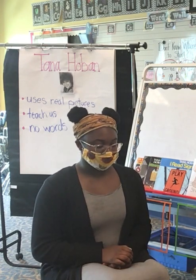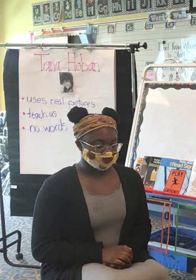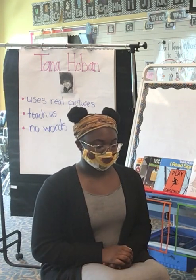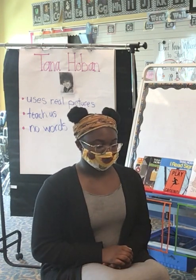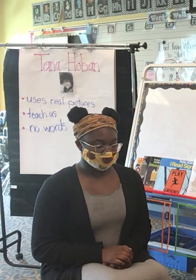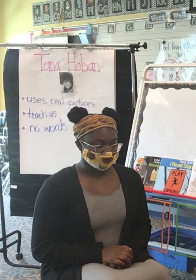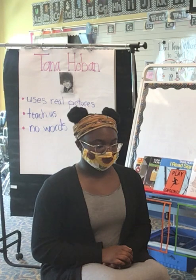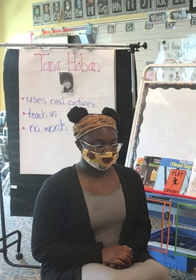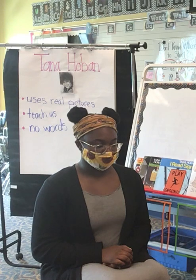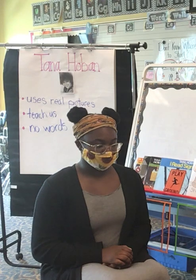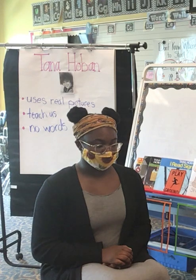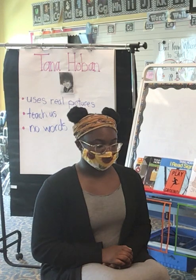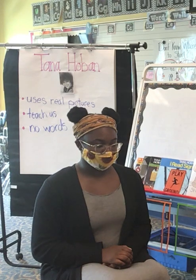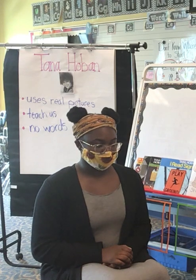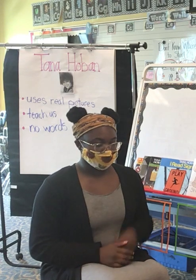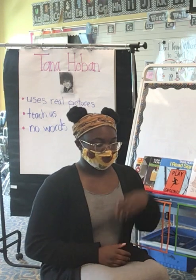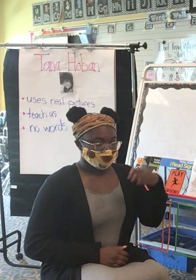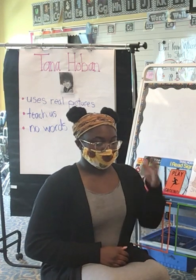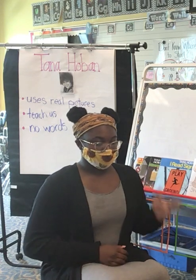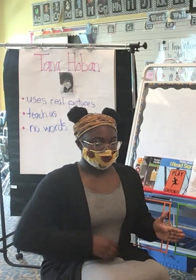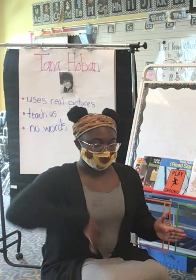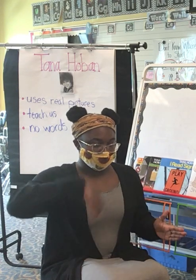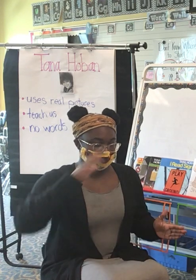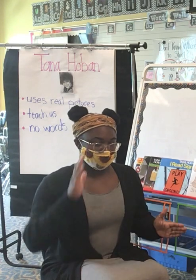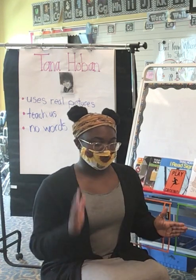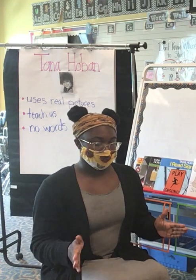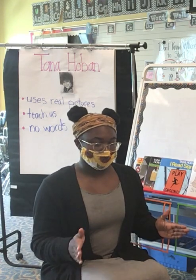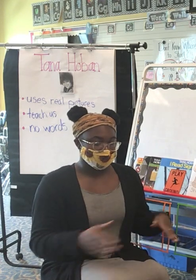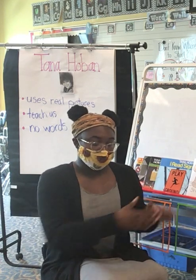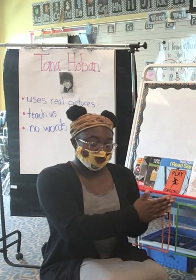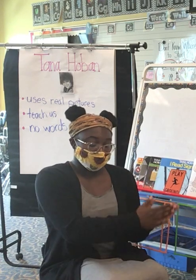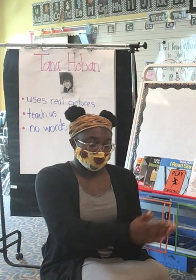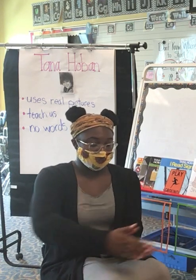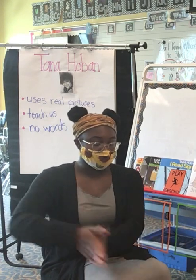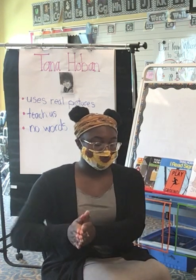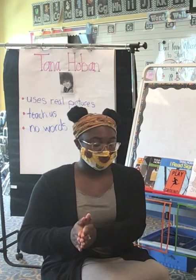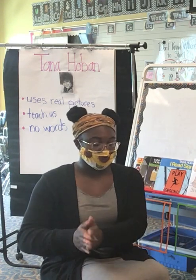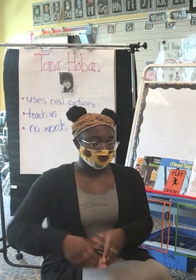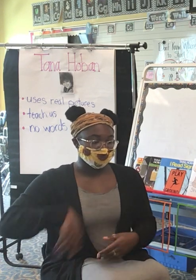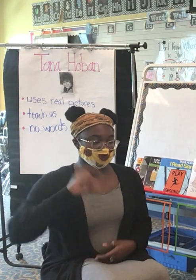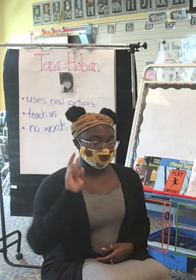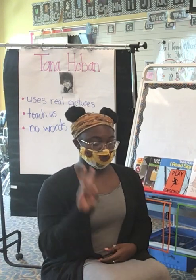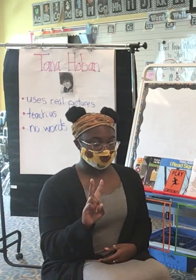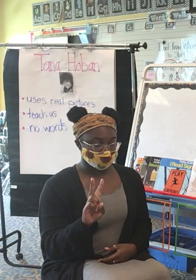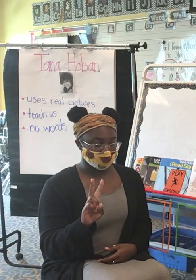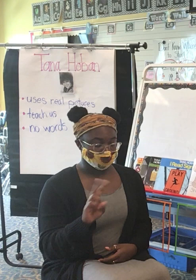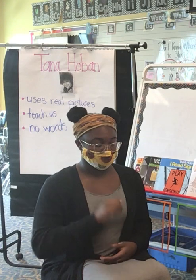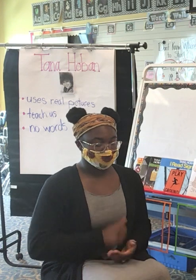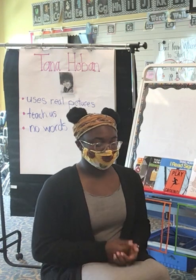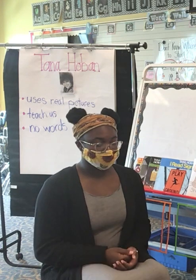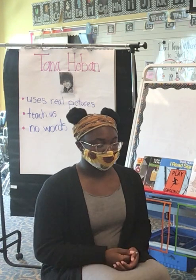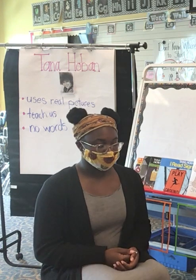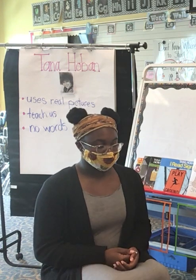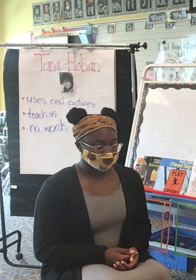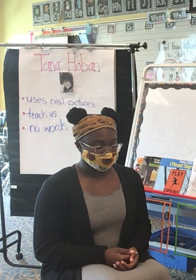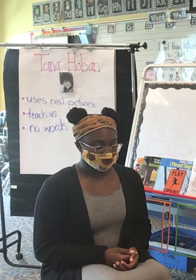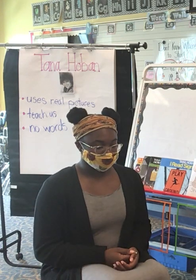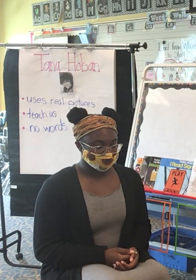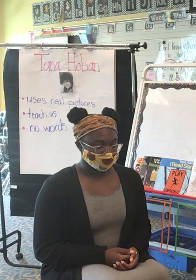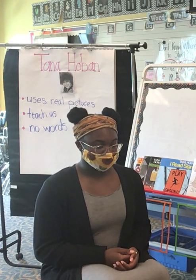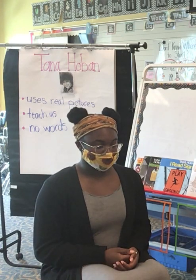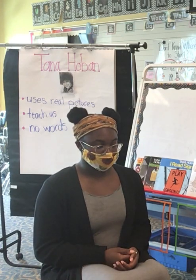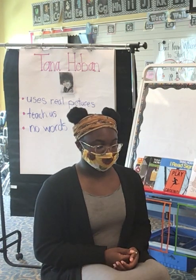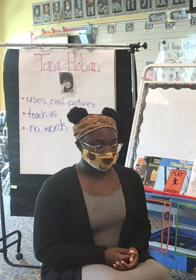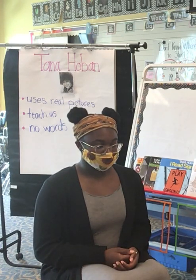going. Whisper. Whisper, whisper, two. Good.